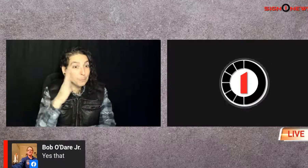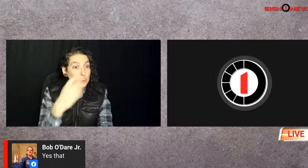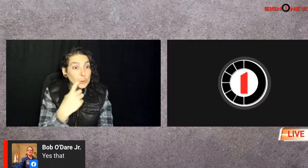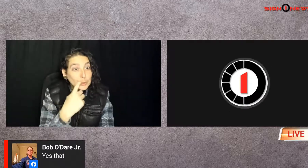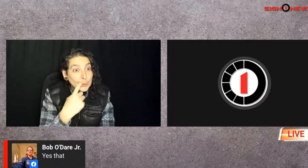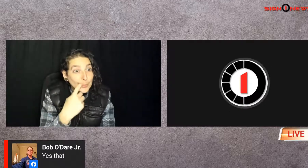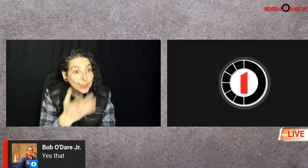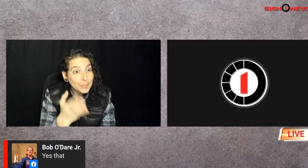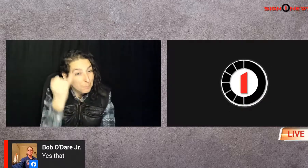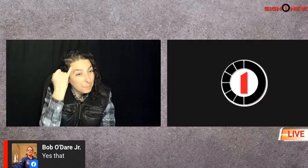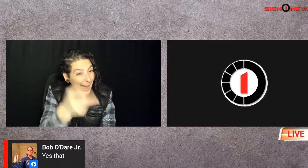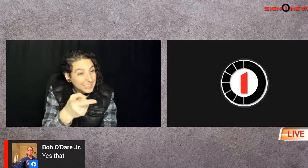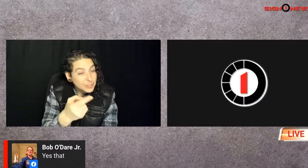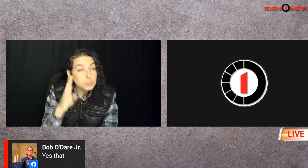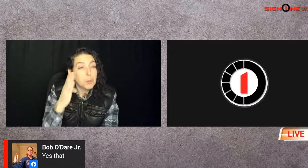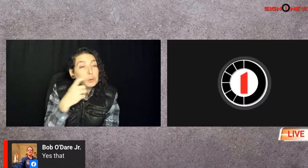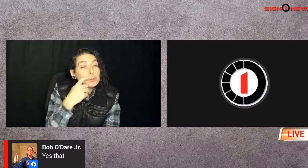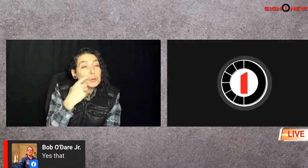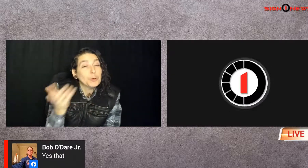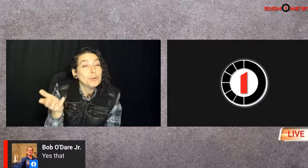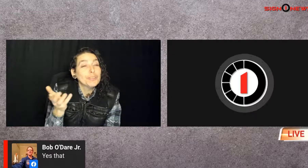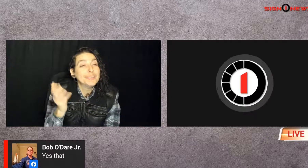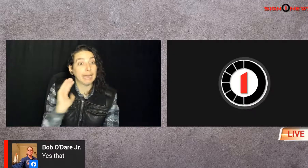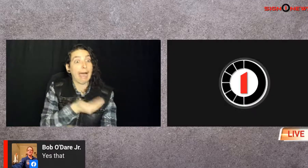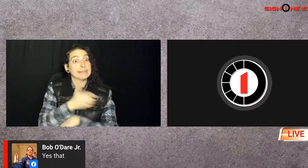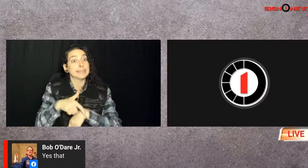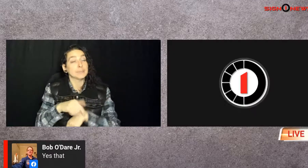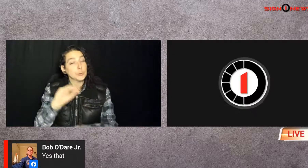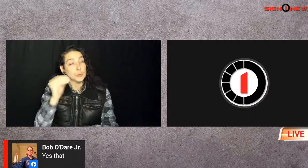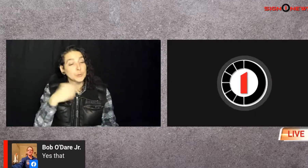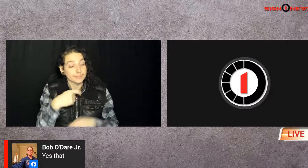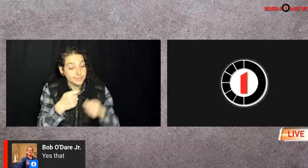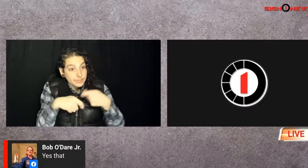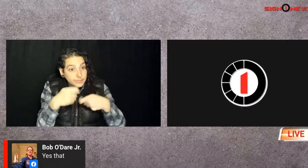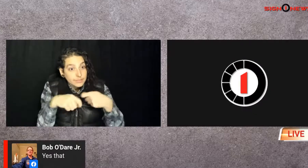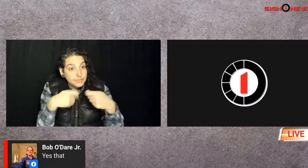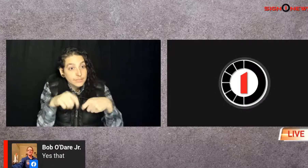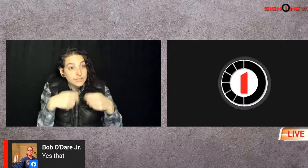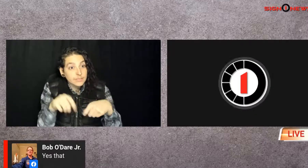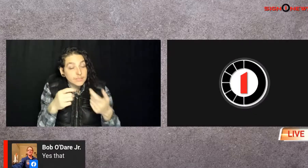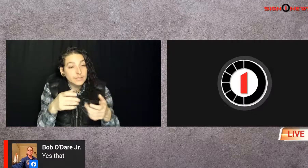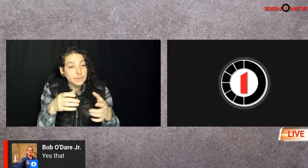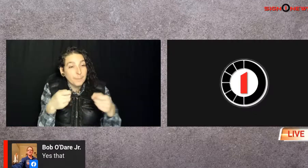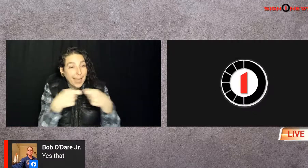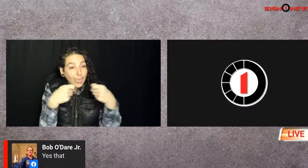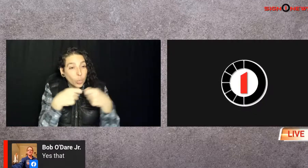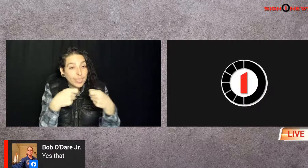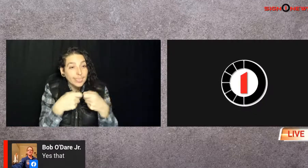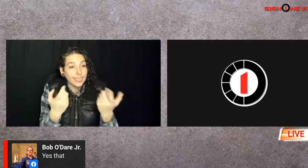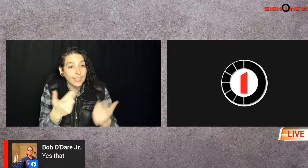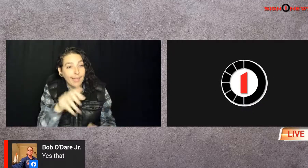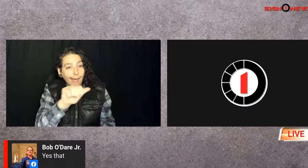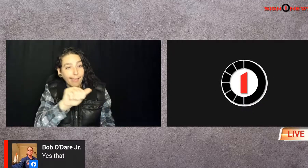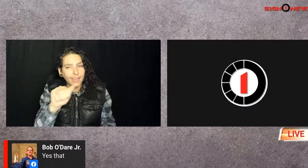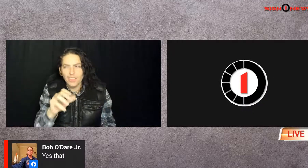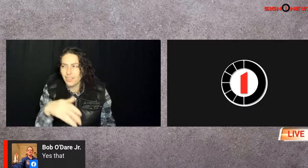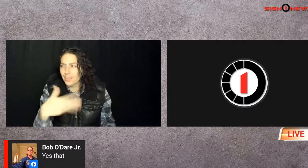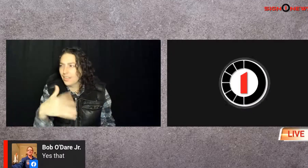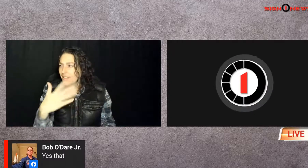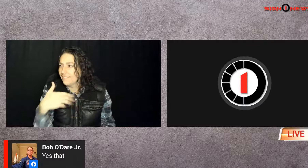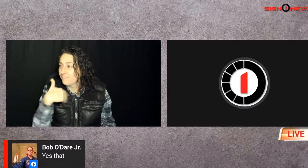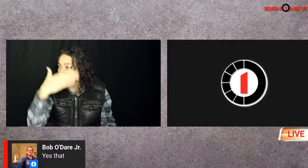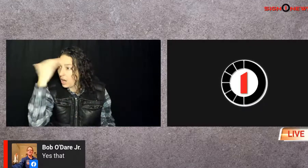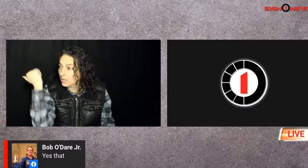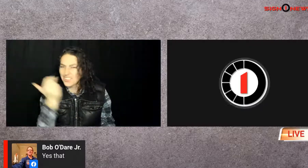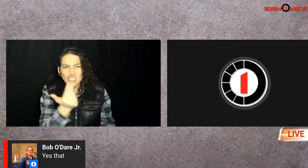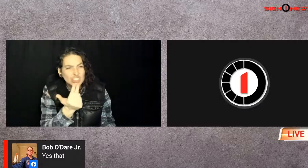with technology, it's just, you got the Bluetooth. Can you imagine a Bluetooth during our time? You know,